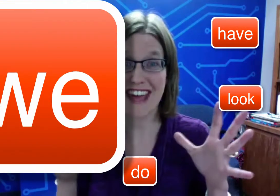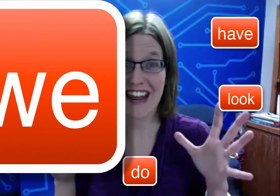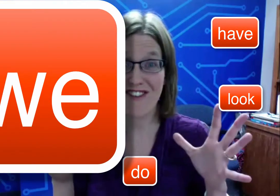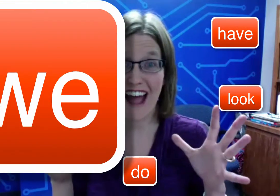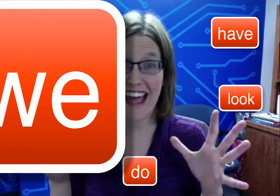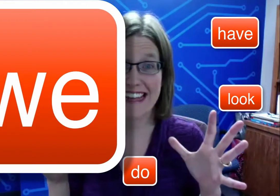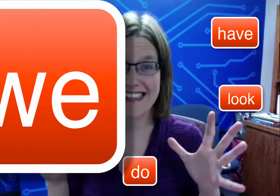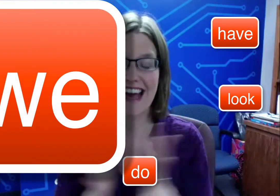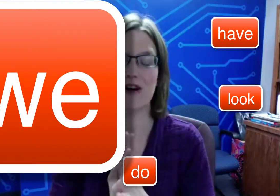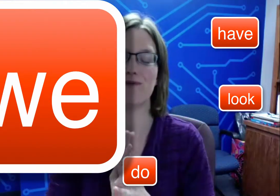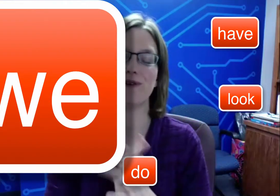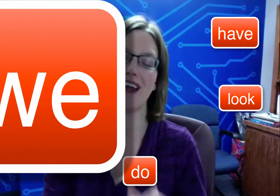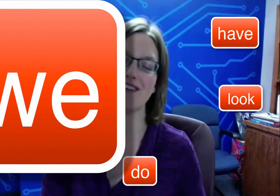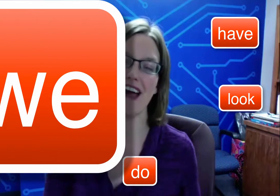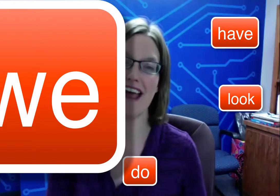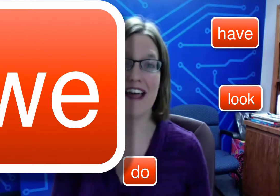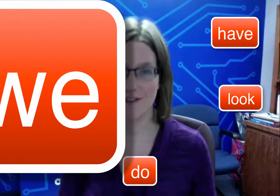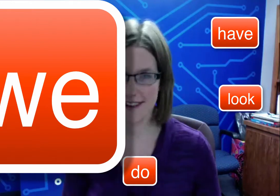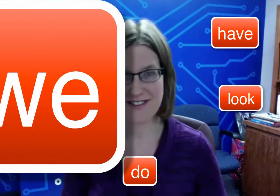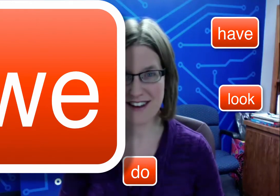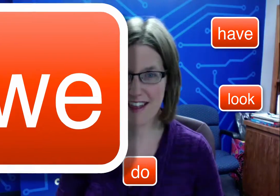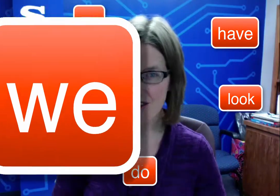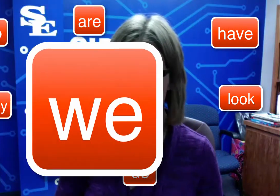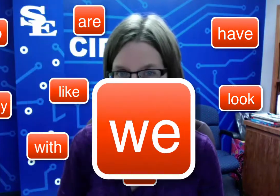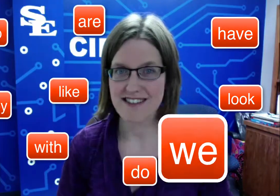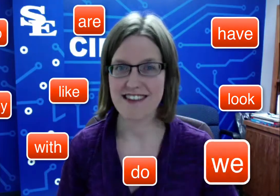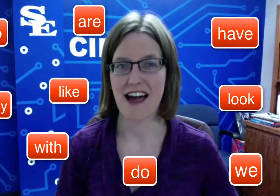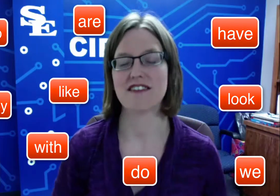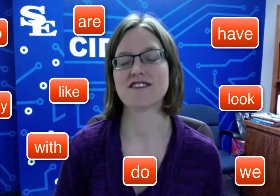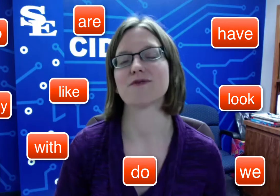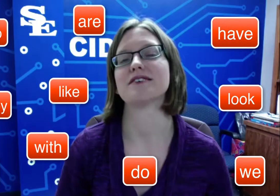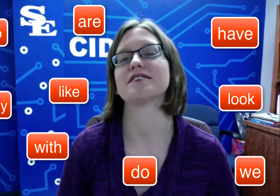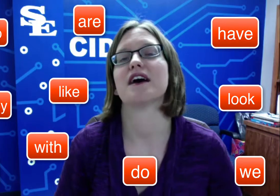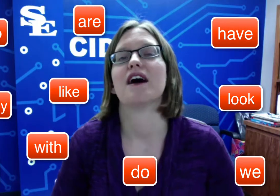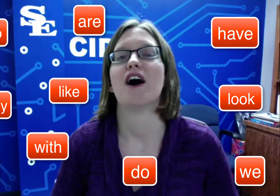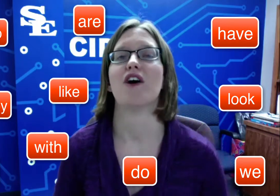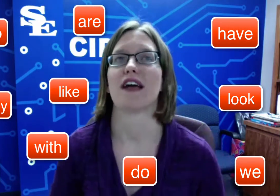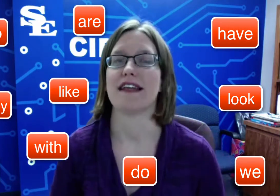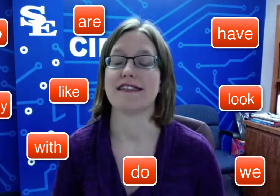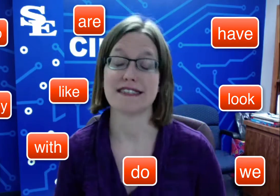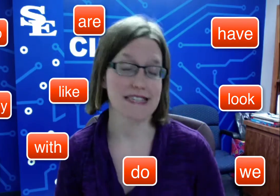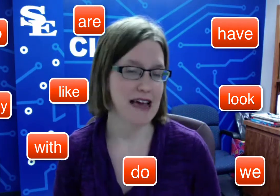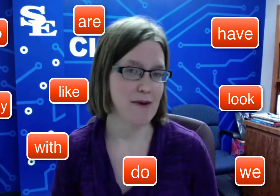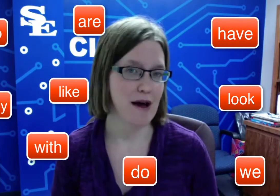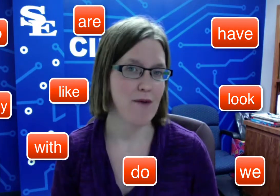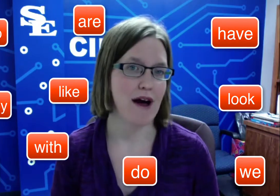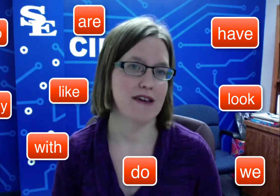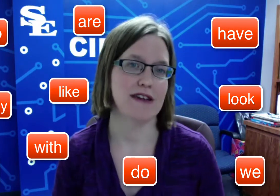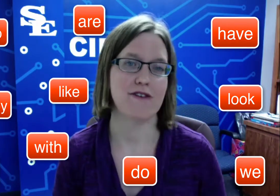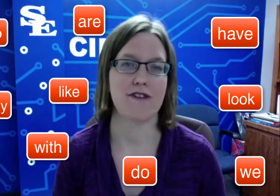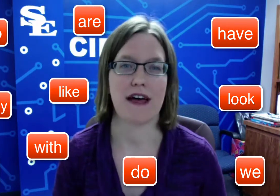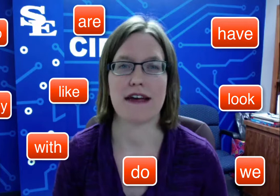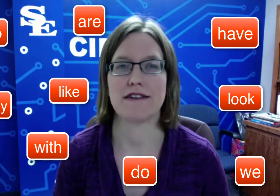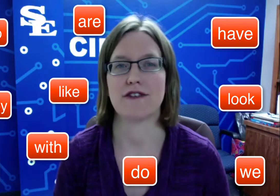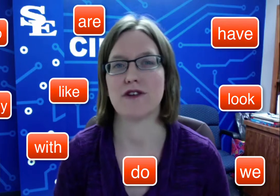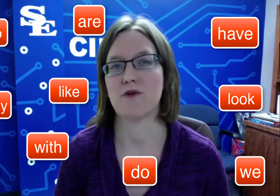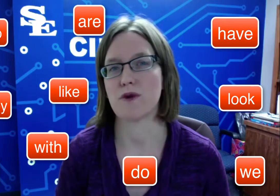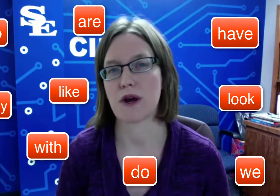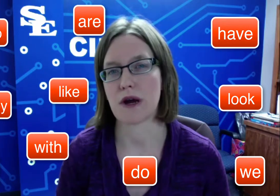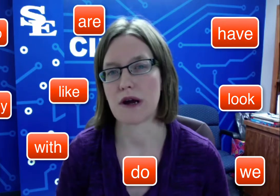get it right? I hope you got it right. You ready to do another one? You see how this works? Okay, this time I want you to find the